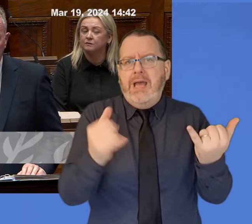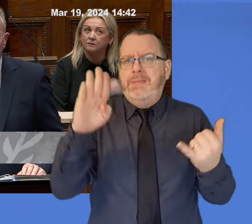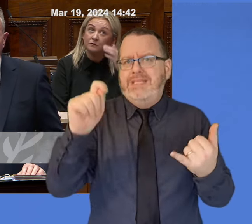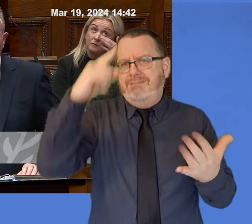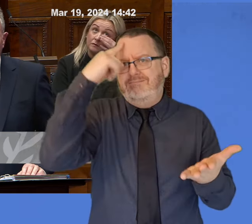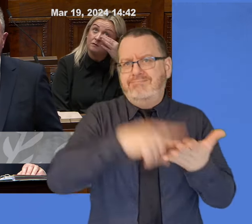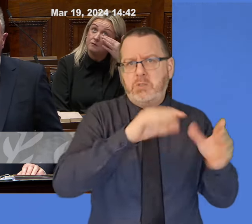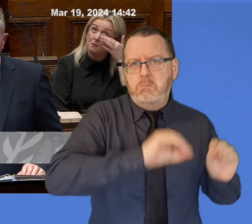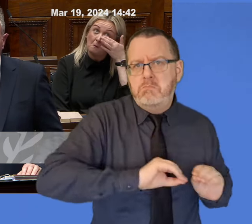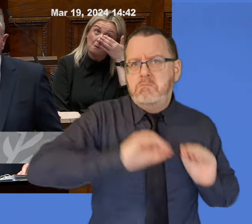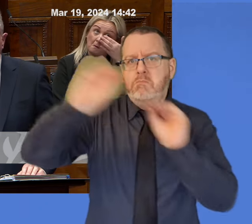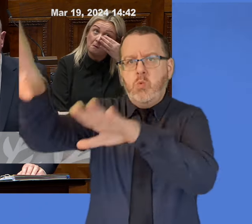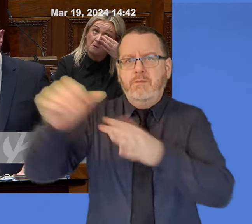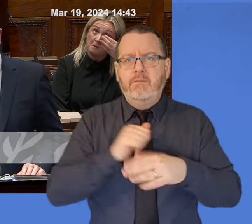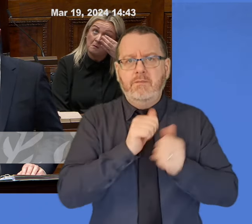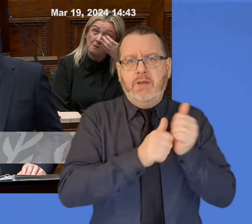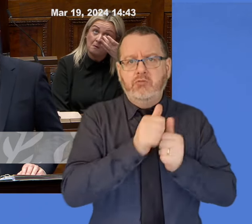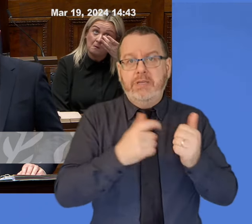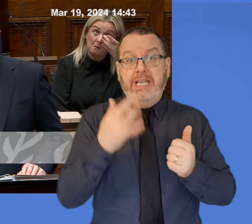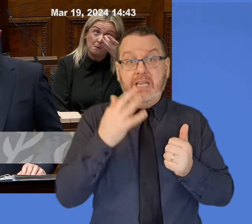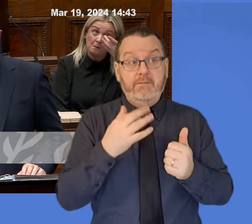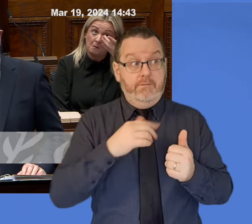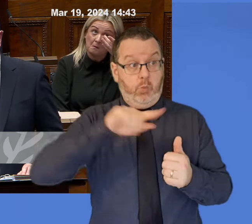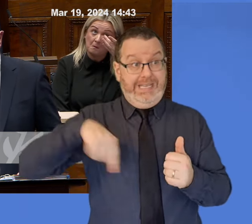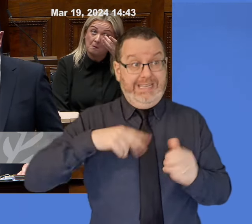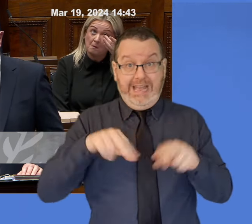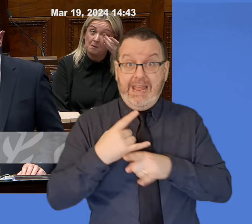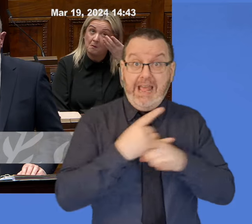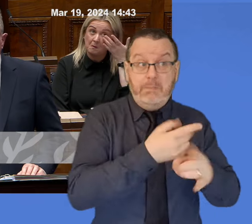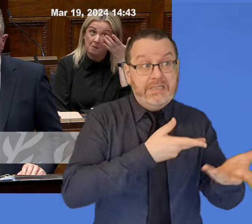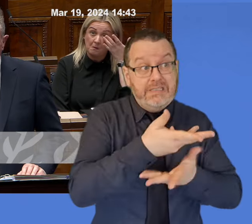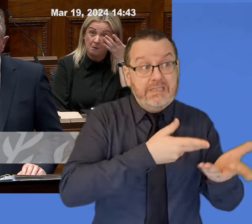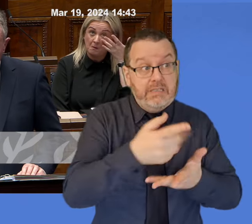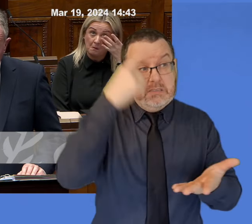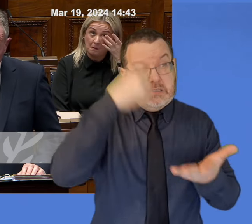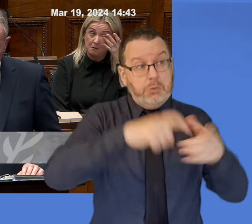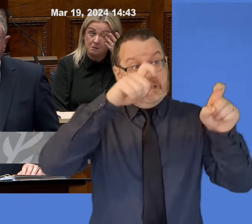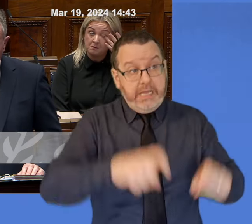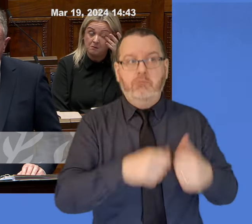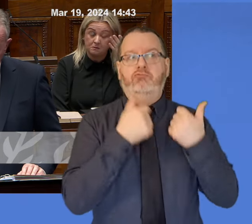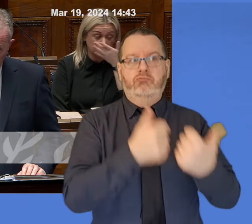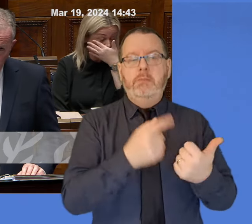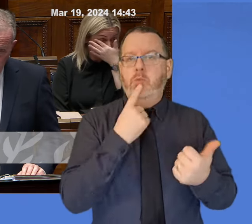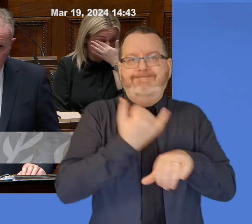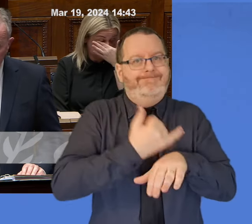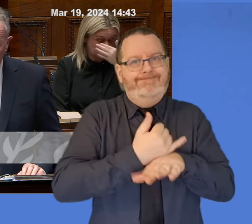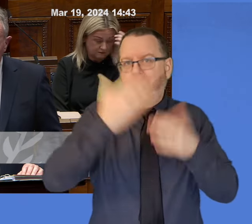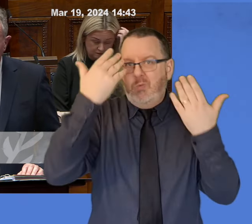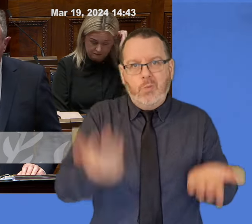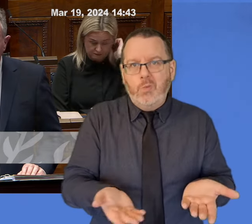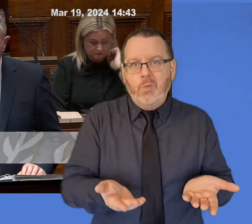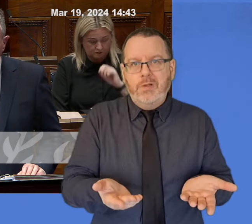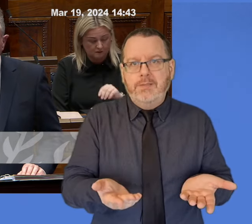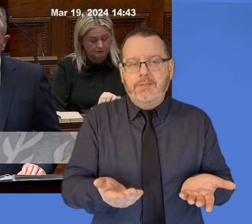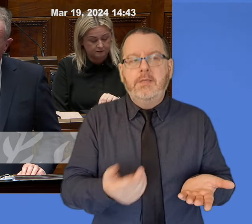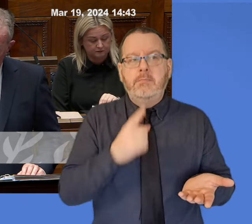are happy to work with them in that regard. We haven't got the full sense of that back yet, but Invest NI remain ready to engage them and